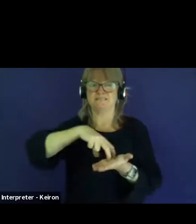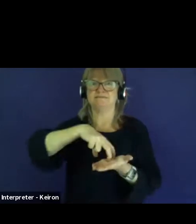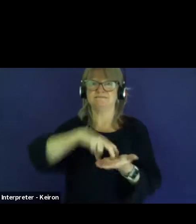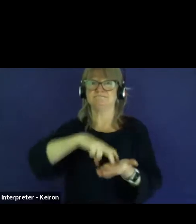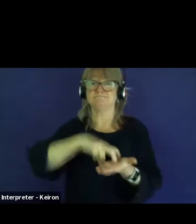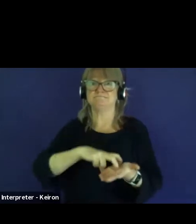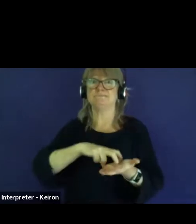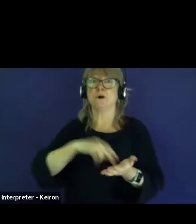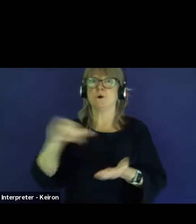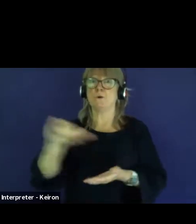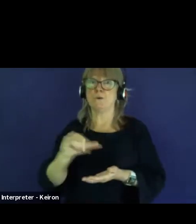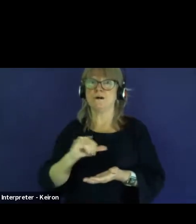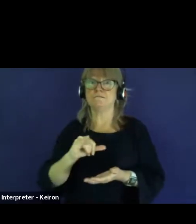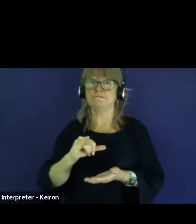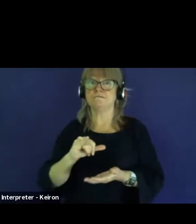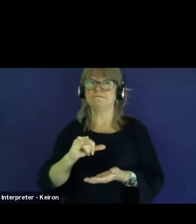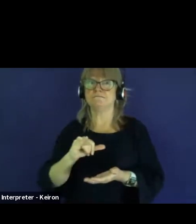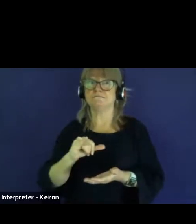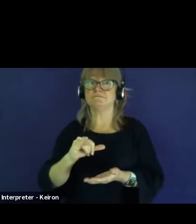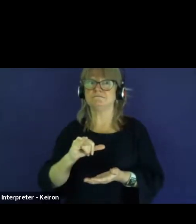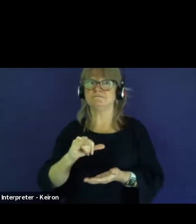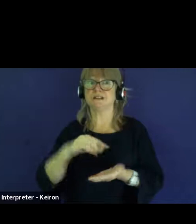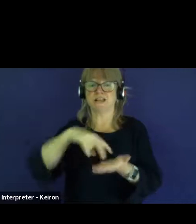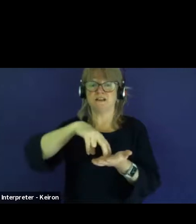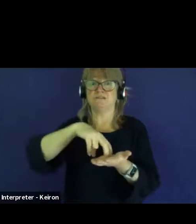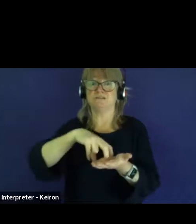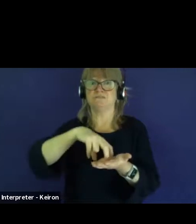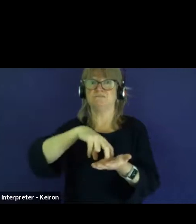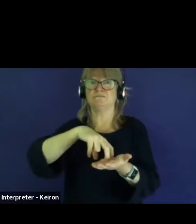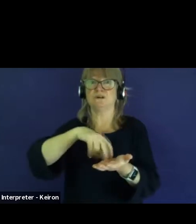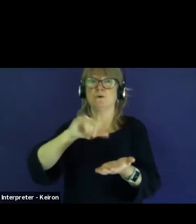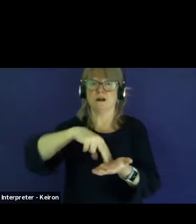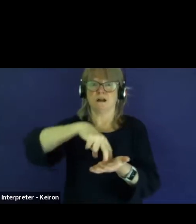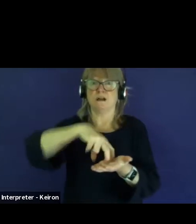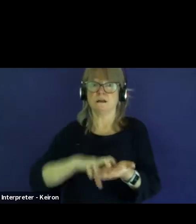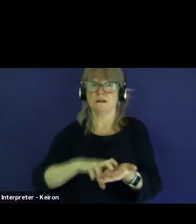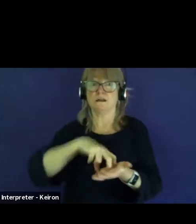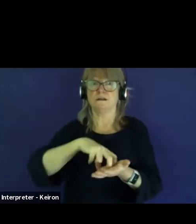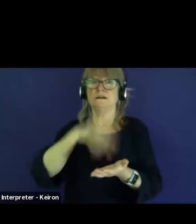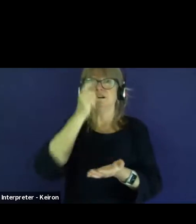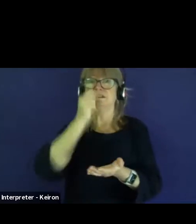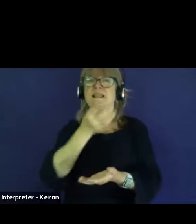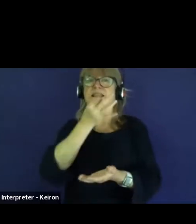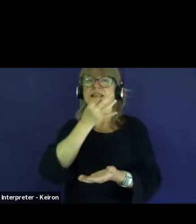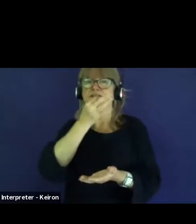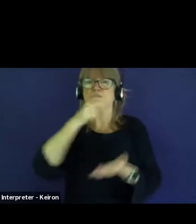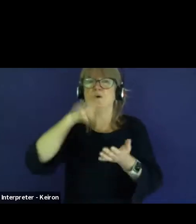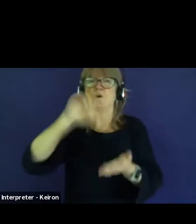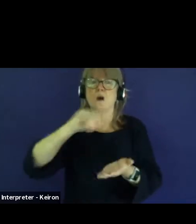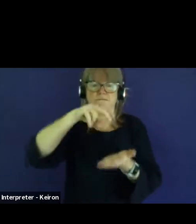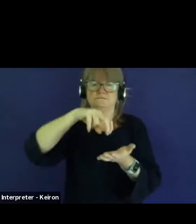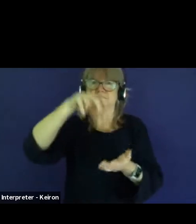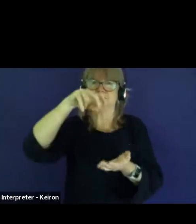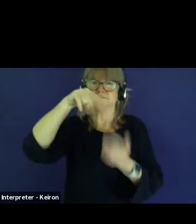more challenging, or reduce the depth of our squat if it's too challenging. So just little ones if it's too challenging